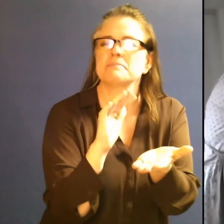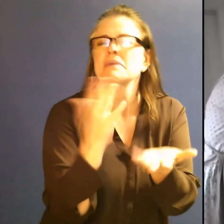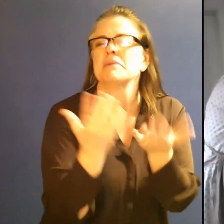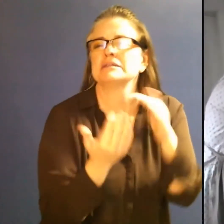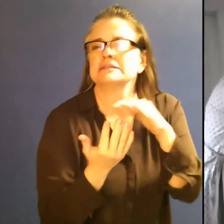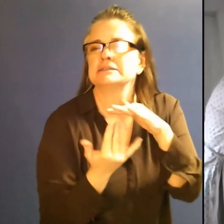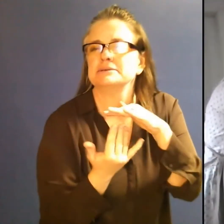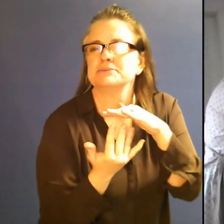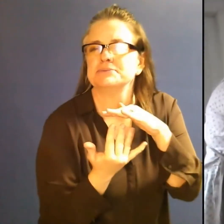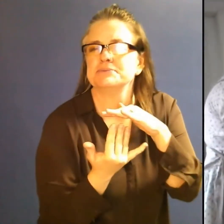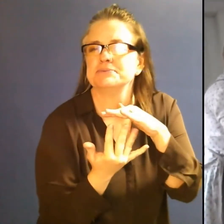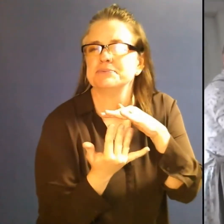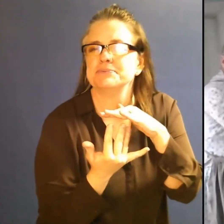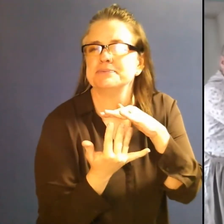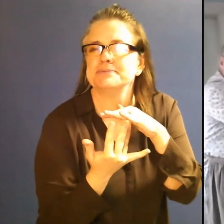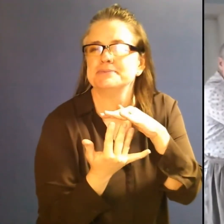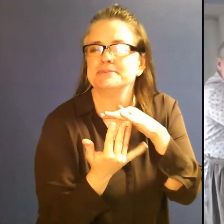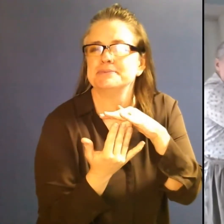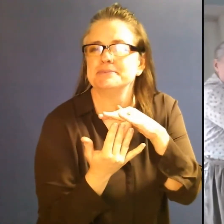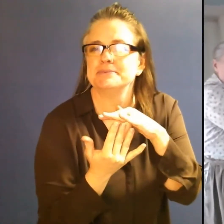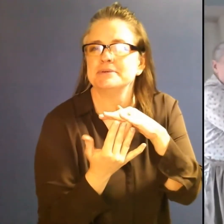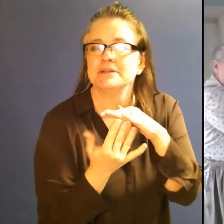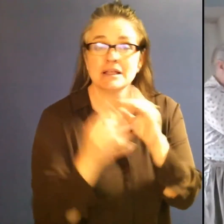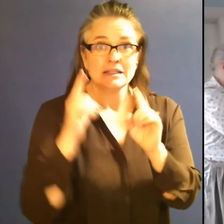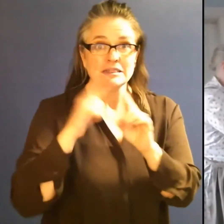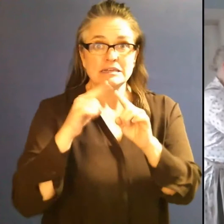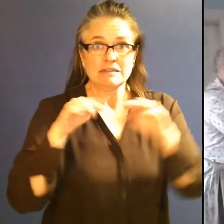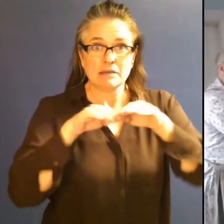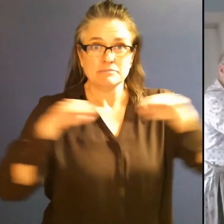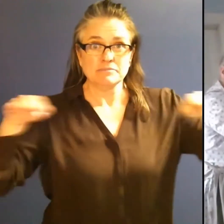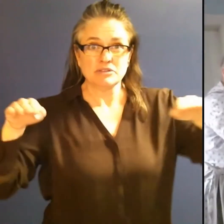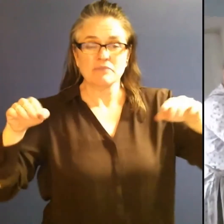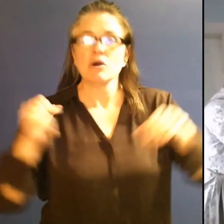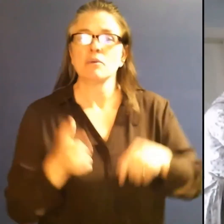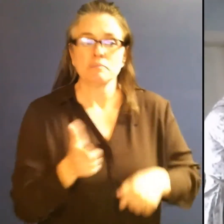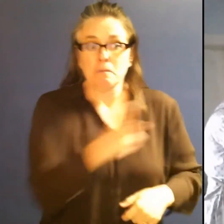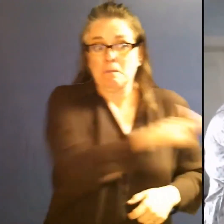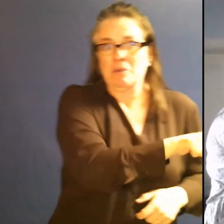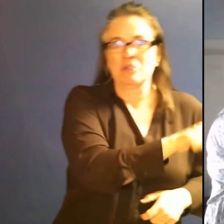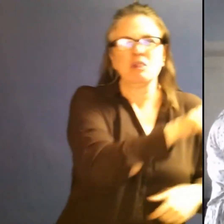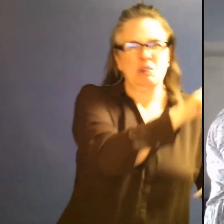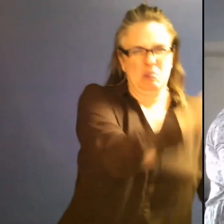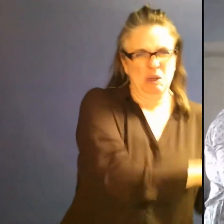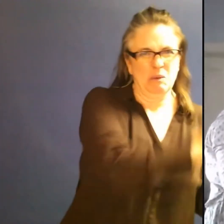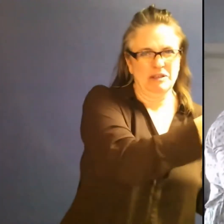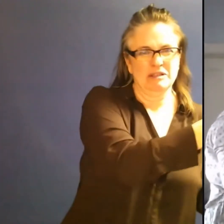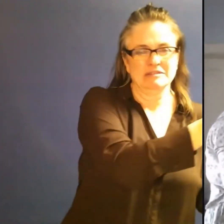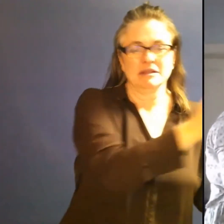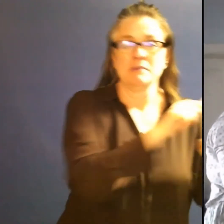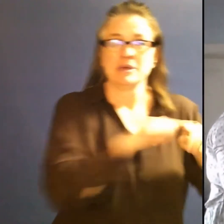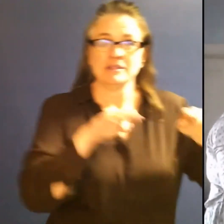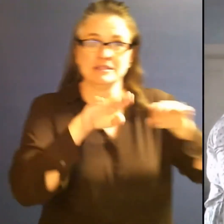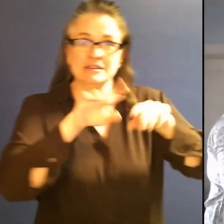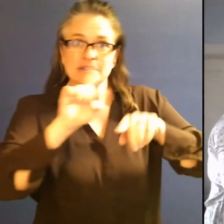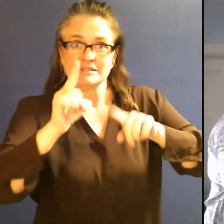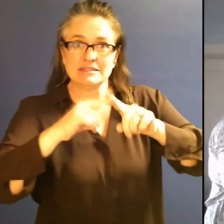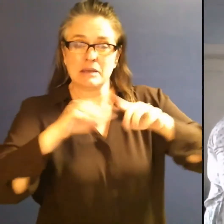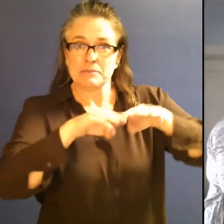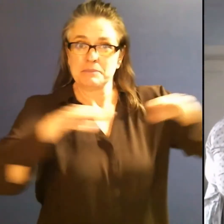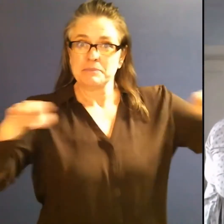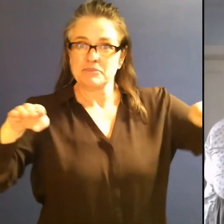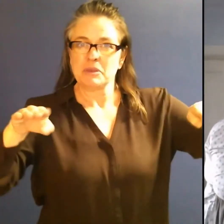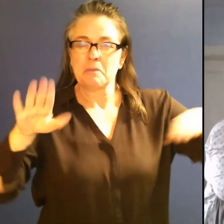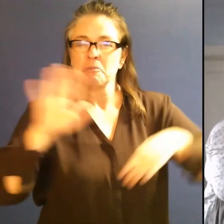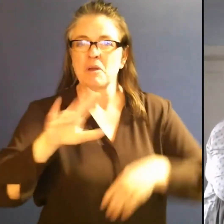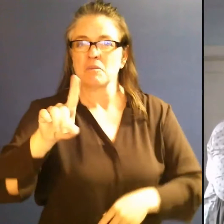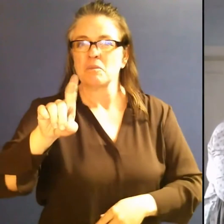just a lower end. The top shelf here is very warm. It's about 100 degrees. And things stay nice and warm there,